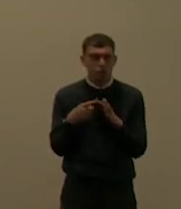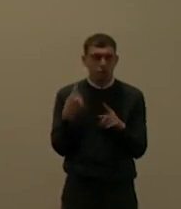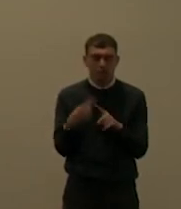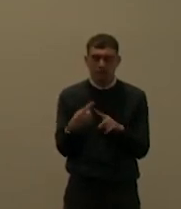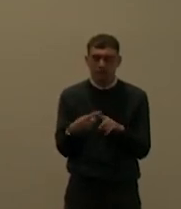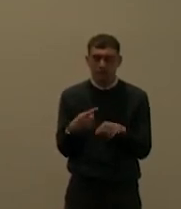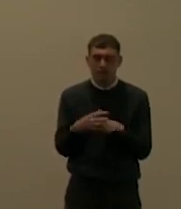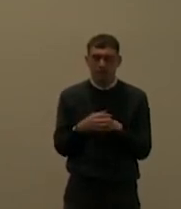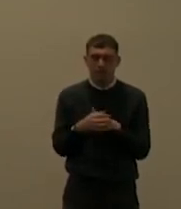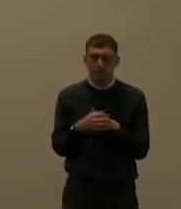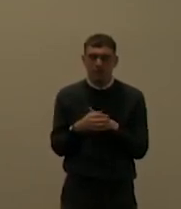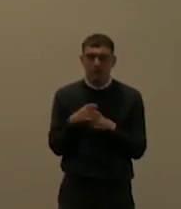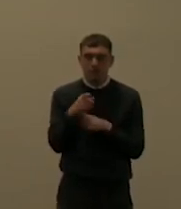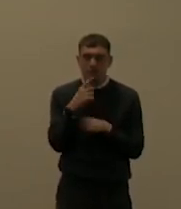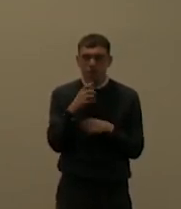Yeah.